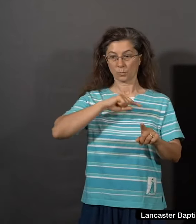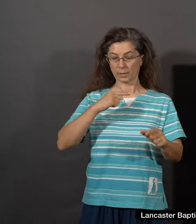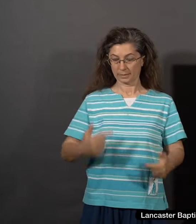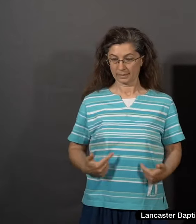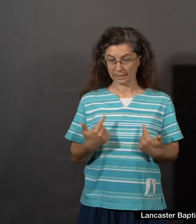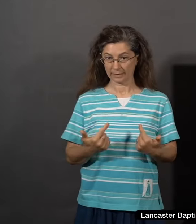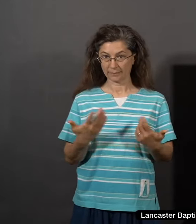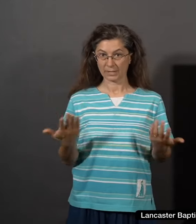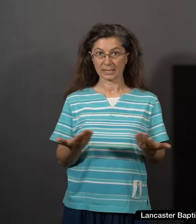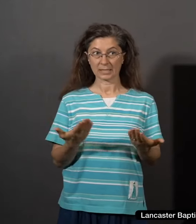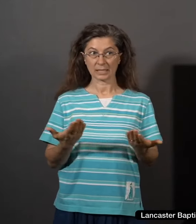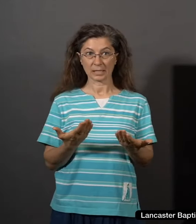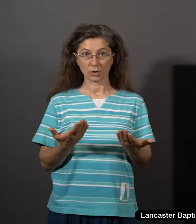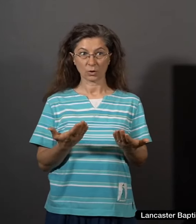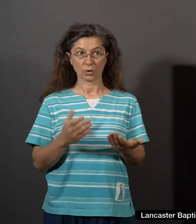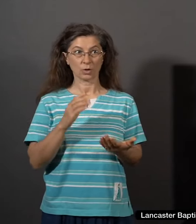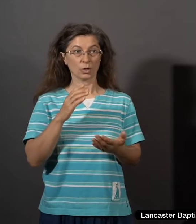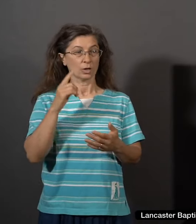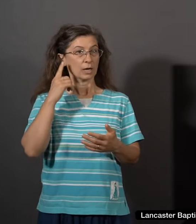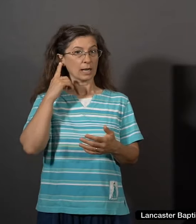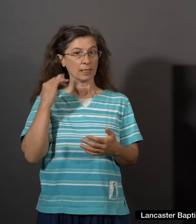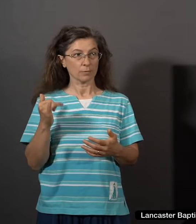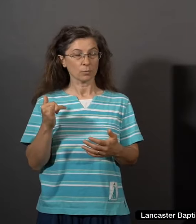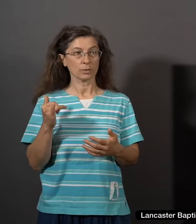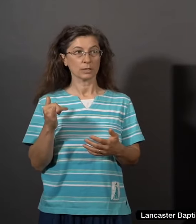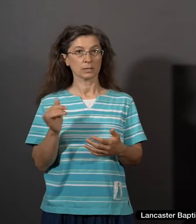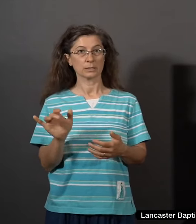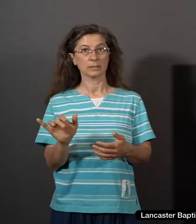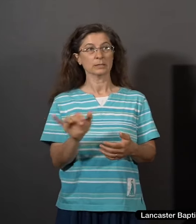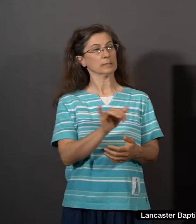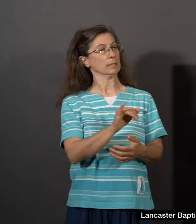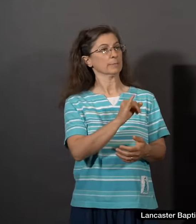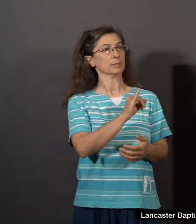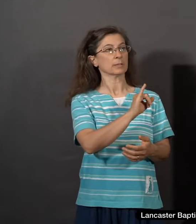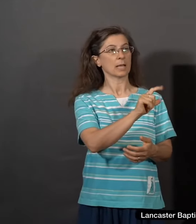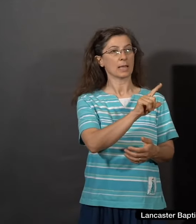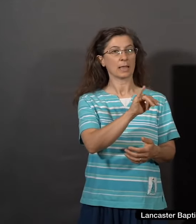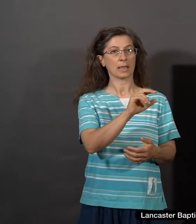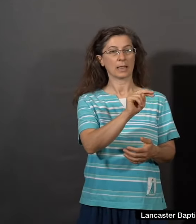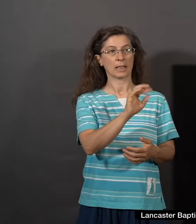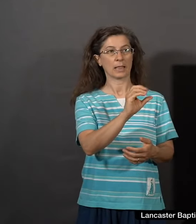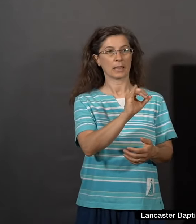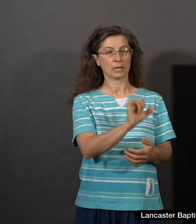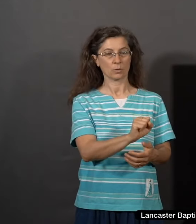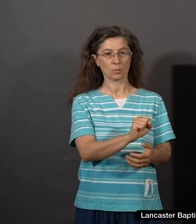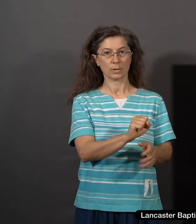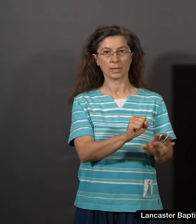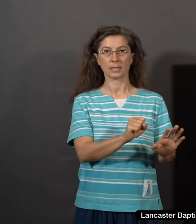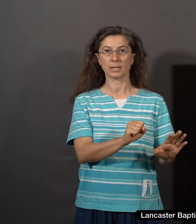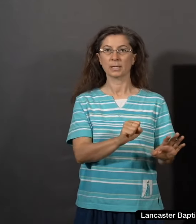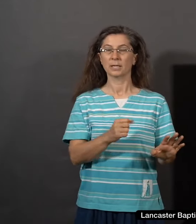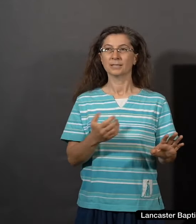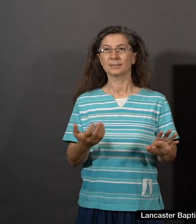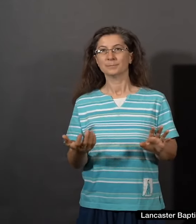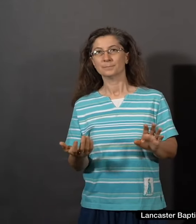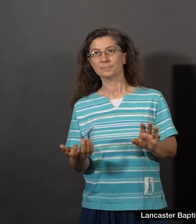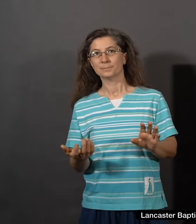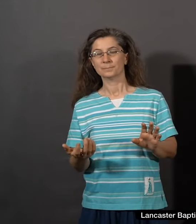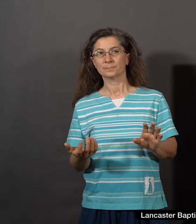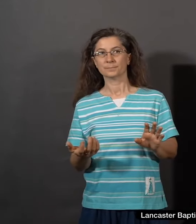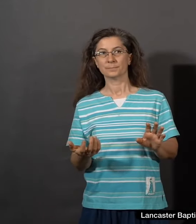like illinois california has really relegated church worship to um